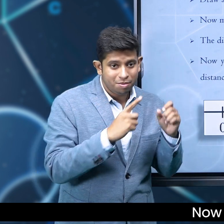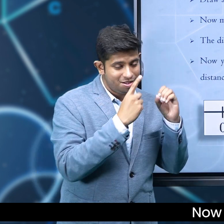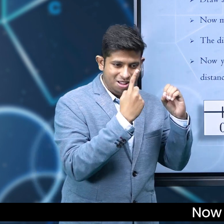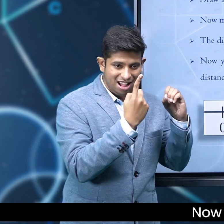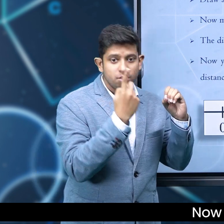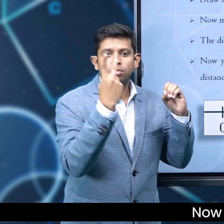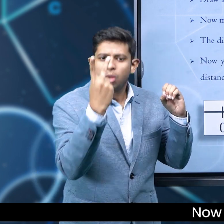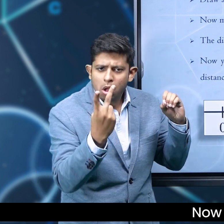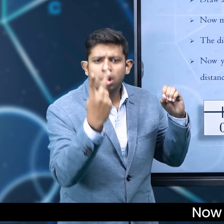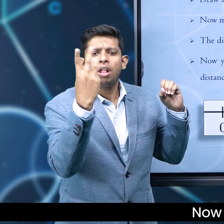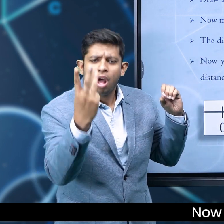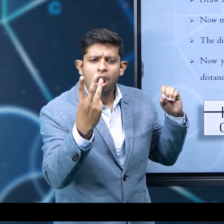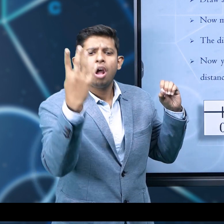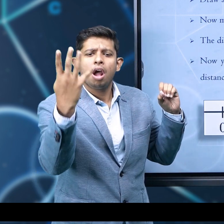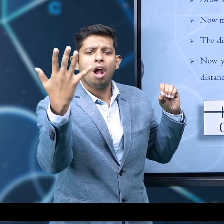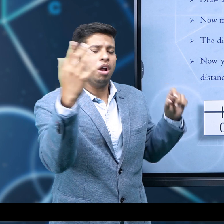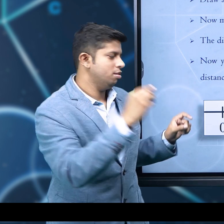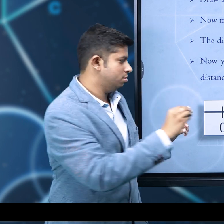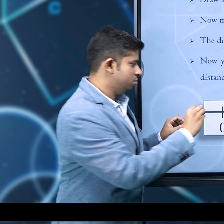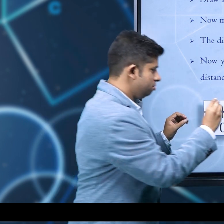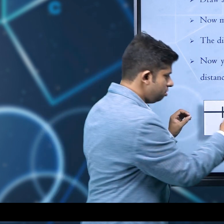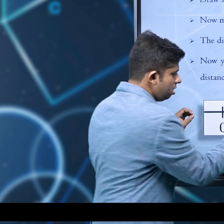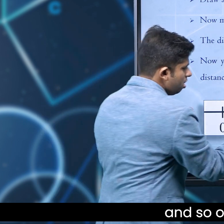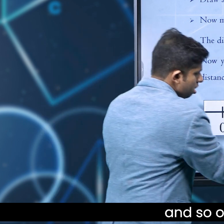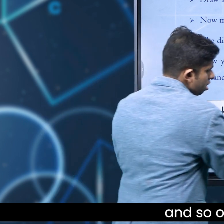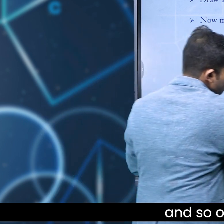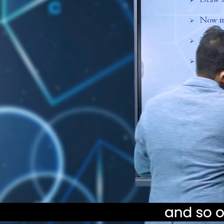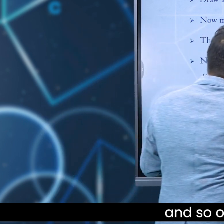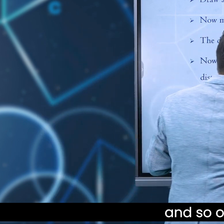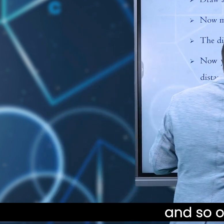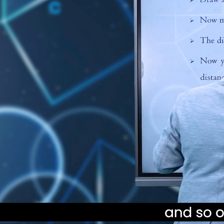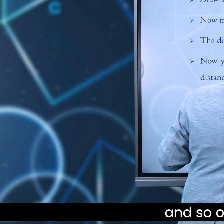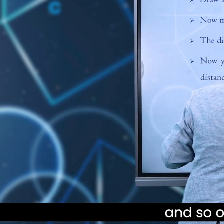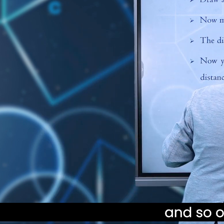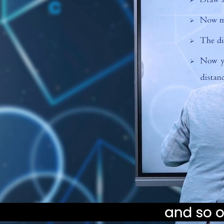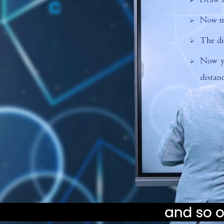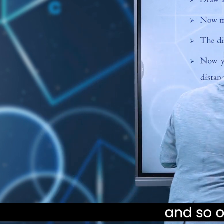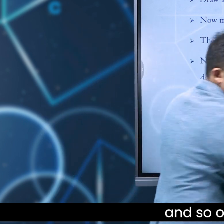Now you can mark other points as 2, 3, 4 and so on with a unit distance.